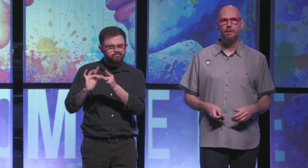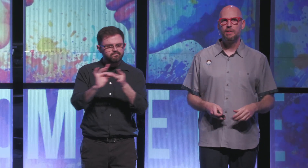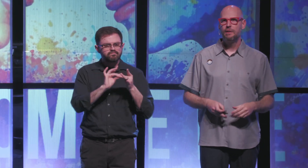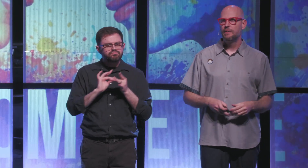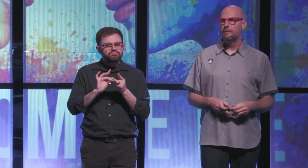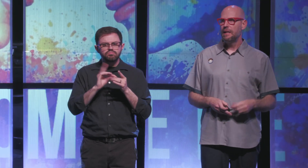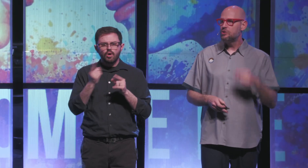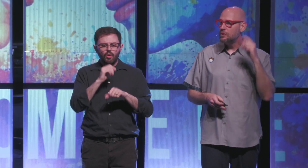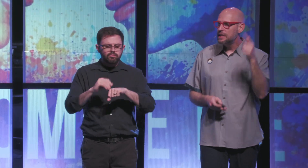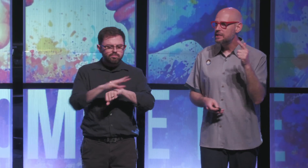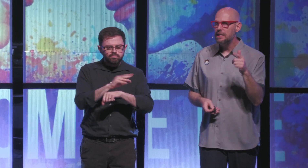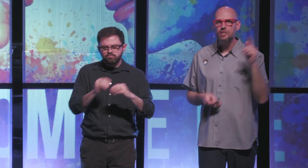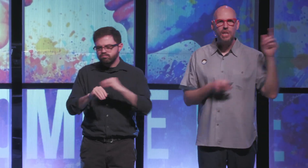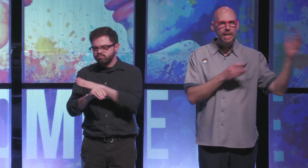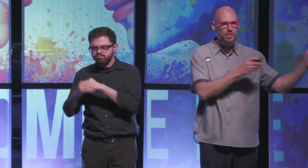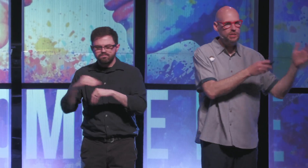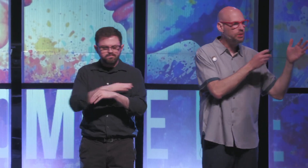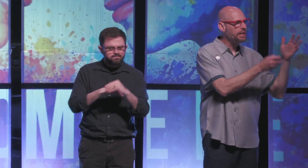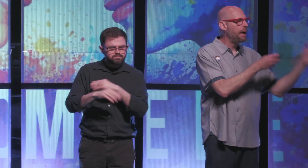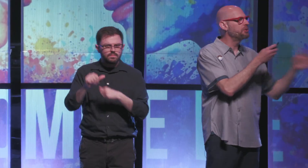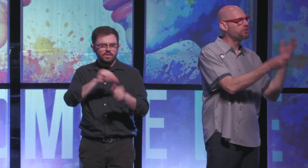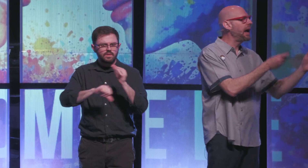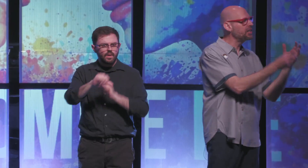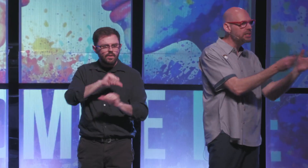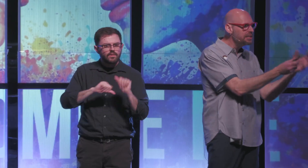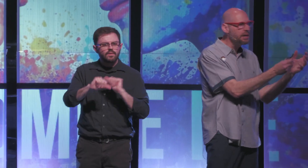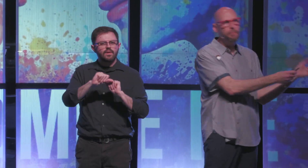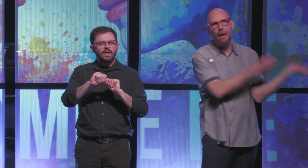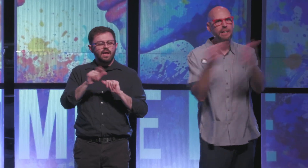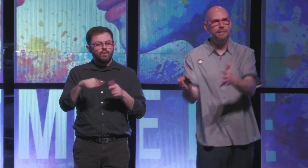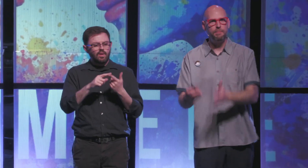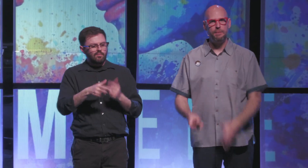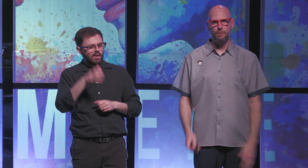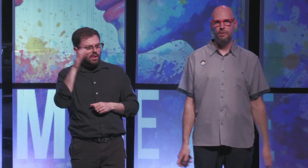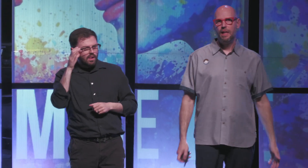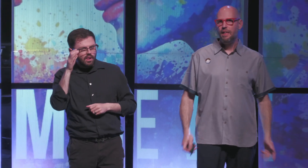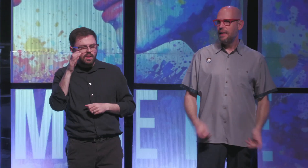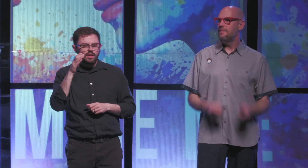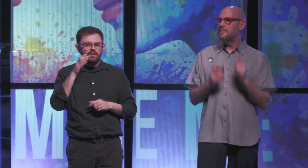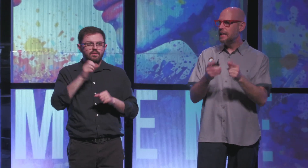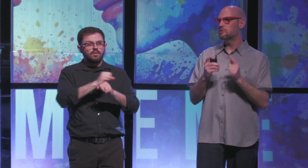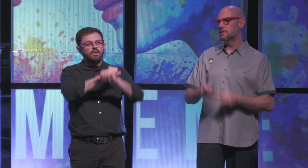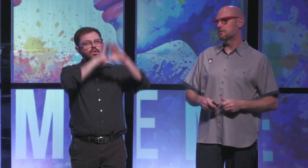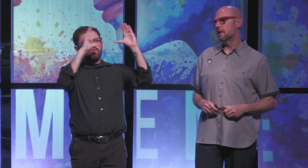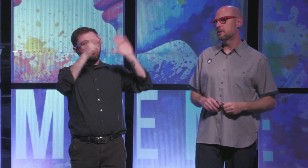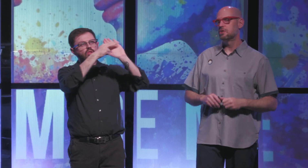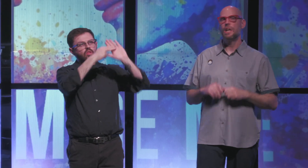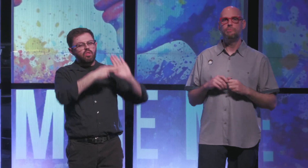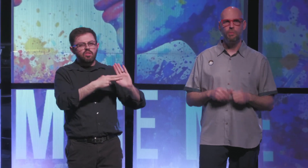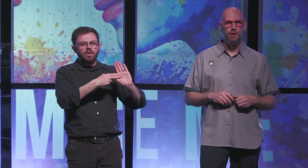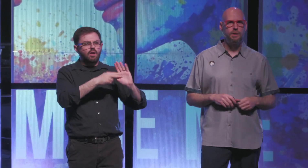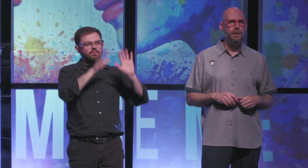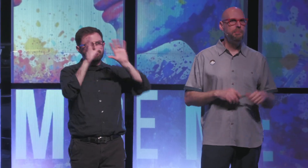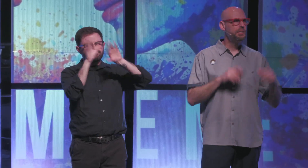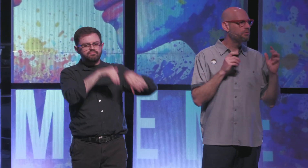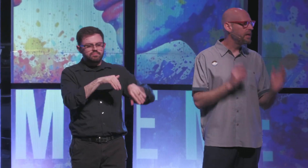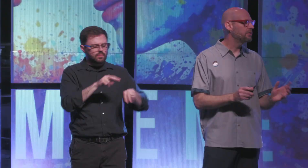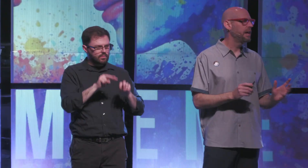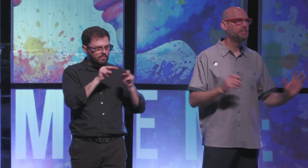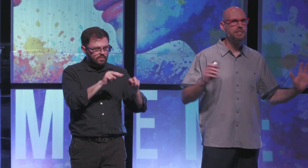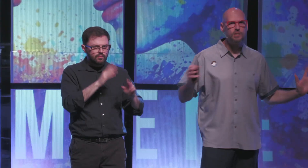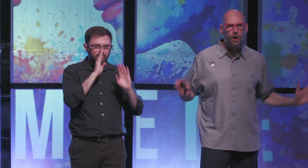formed. And so listening changes those abstractions back into people. And that's resurrection-shaped work,